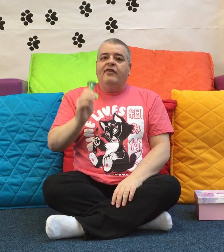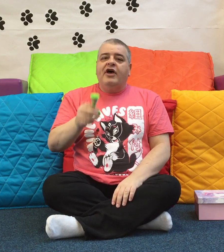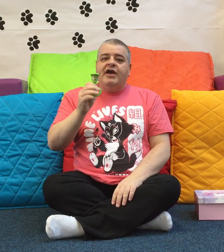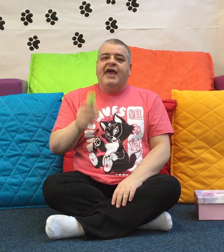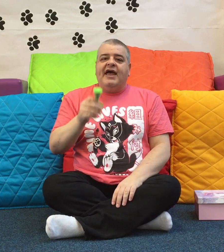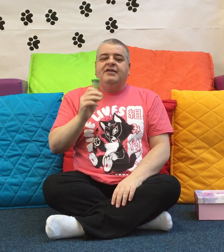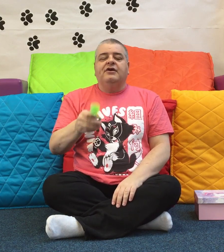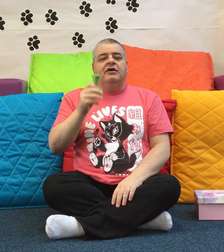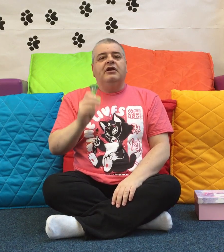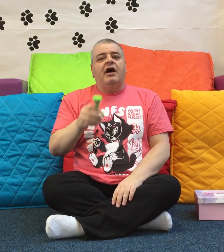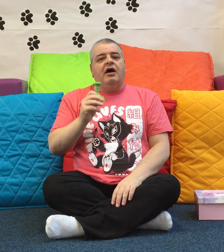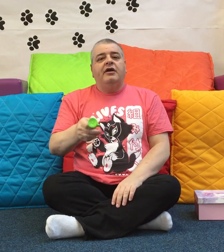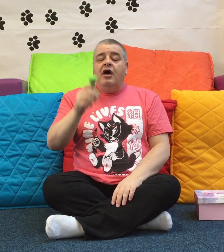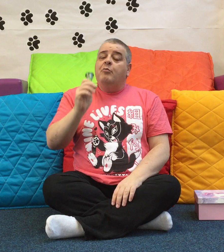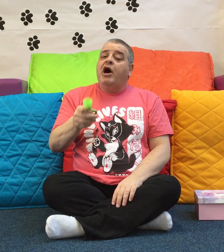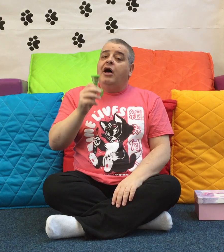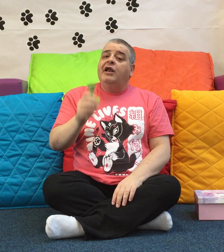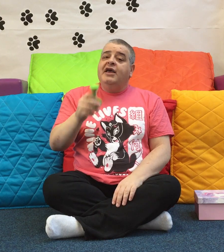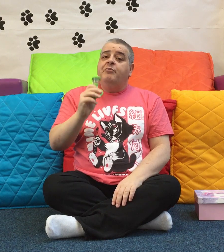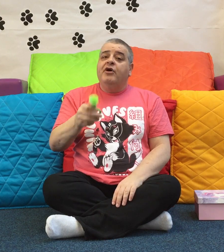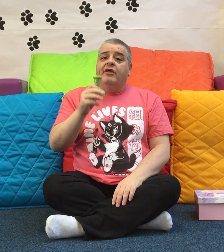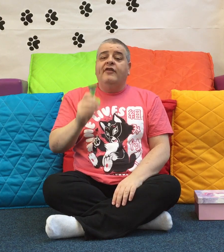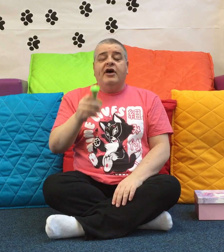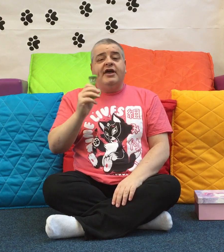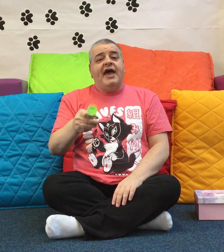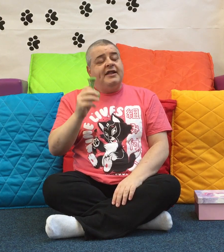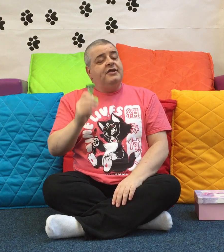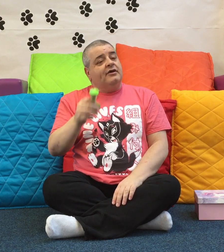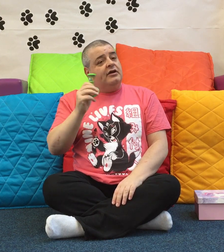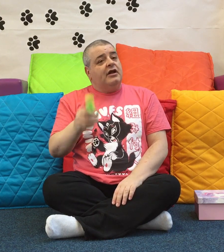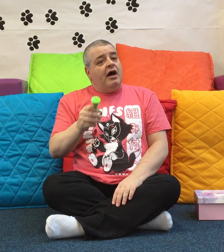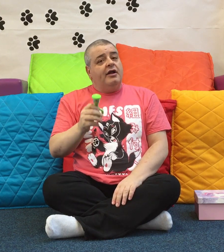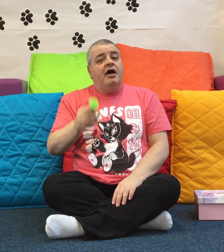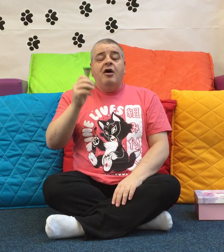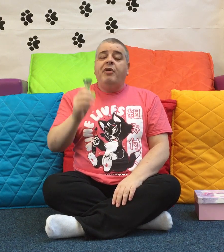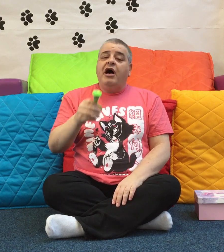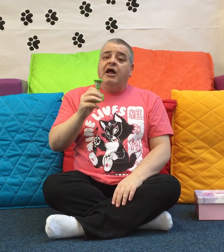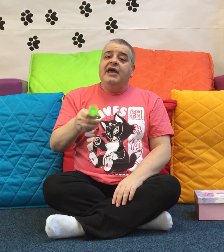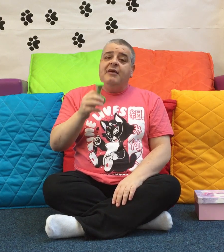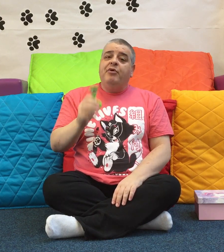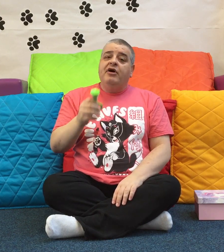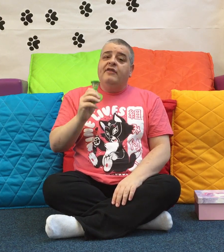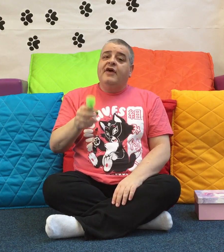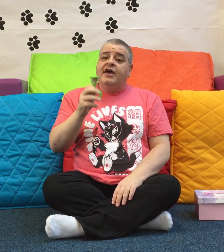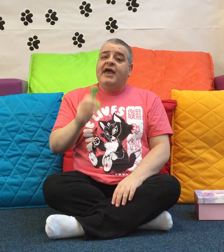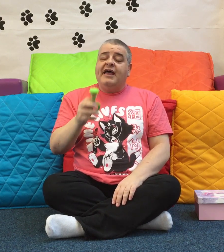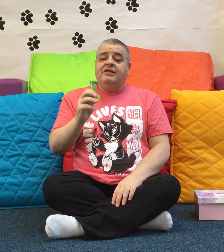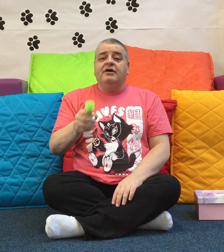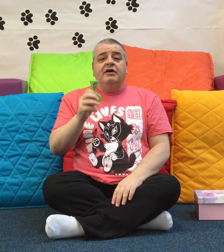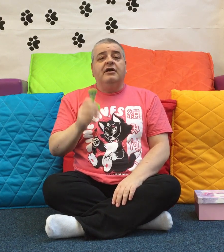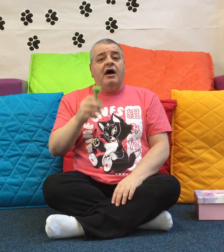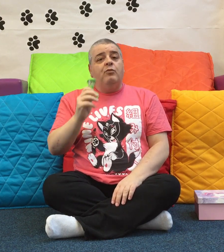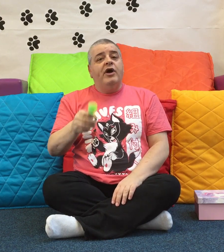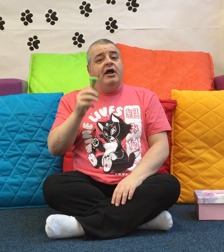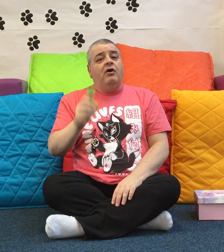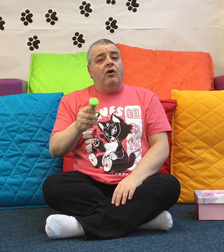the kettle on, Polly put the kettle on, Polly put the kettle on, we'll